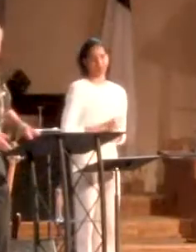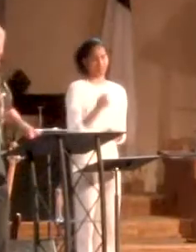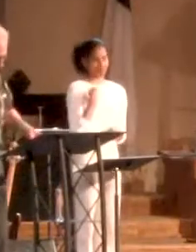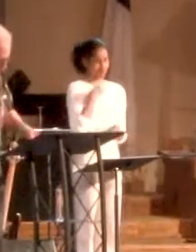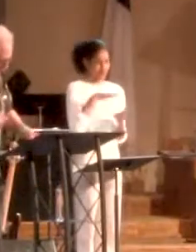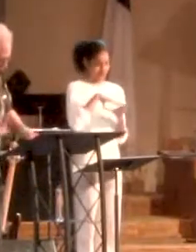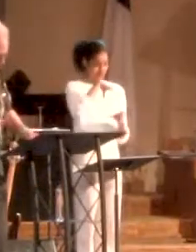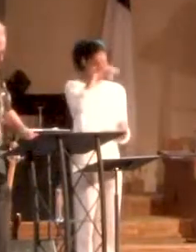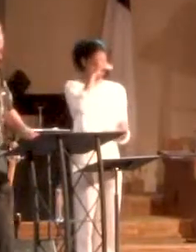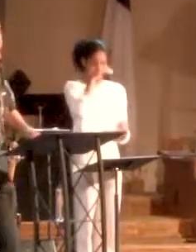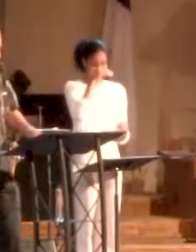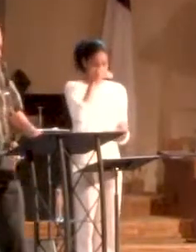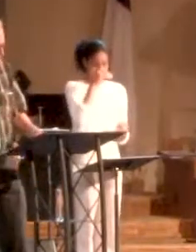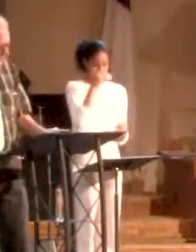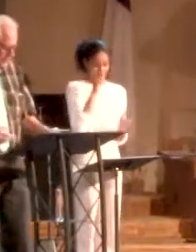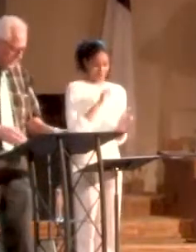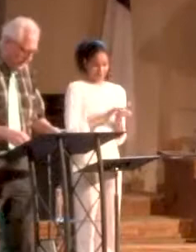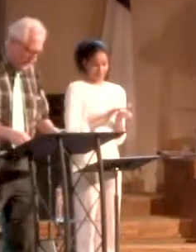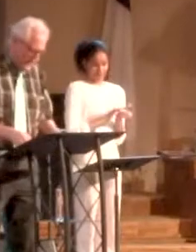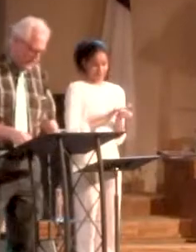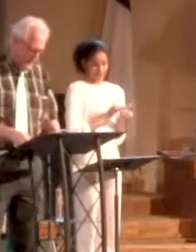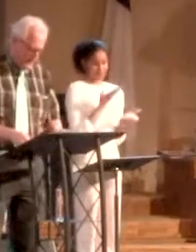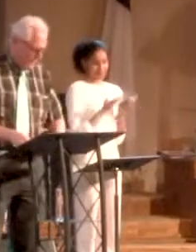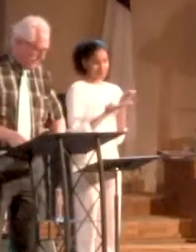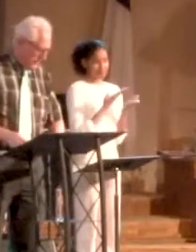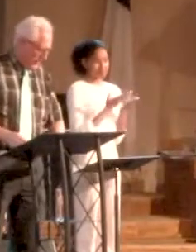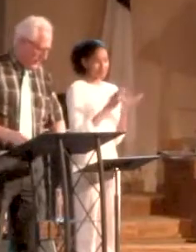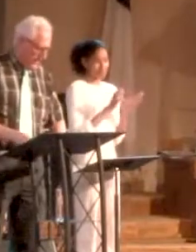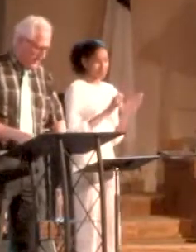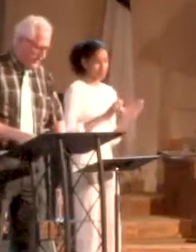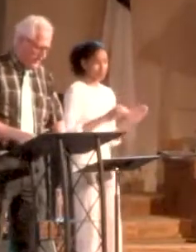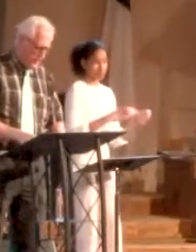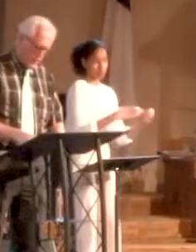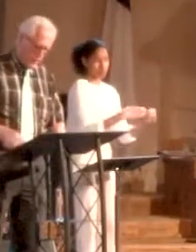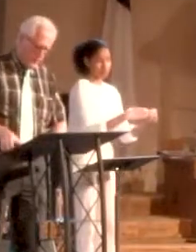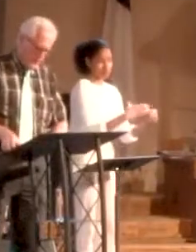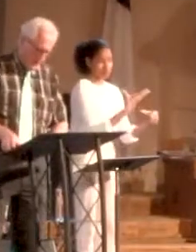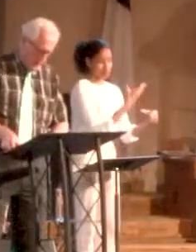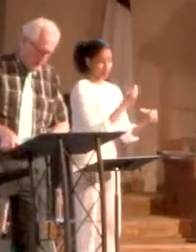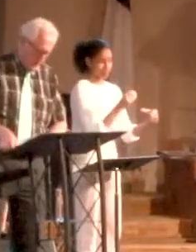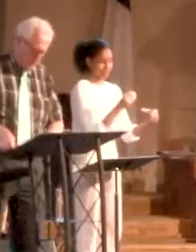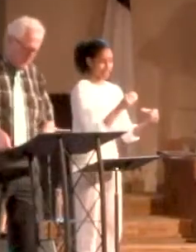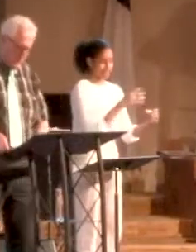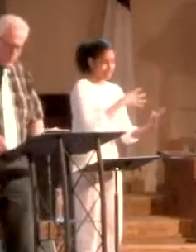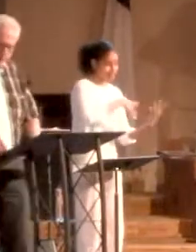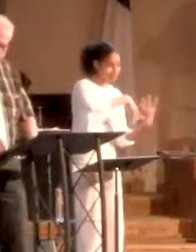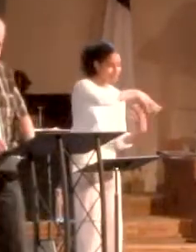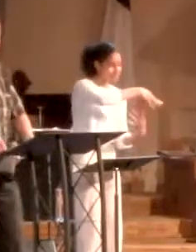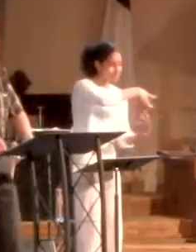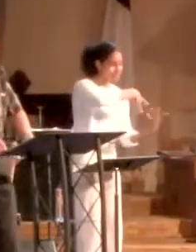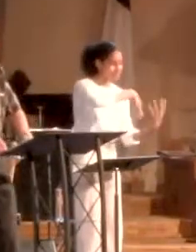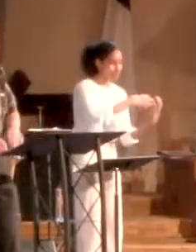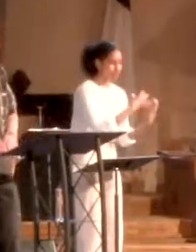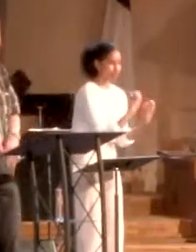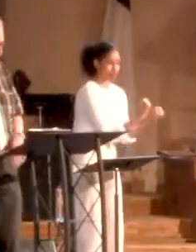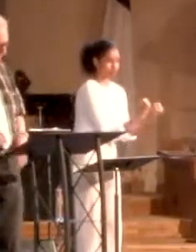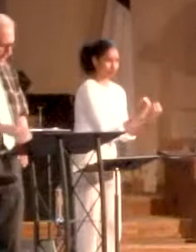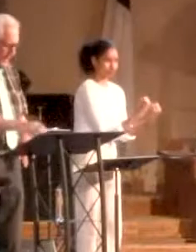I longed for that simple unity and the undisturbed fellowship of the early